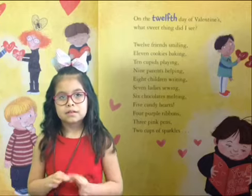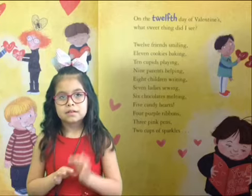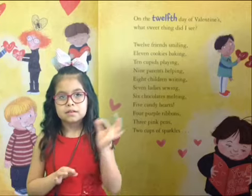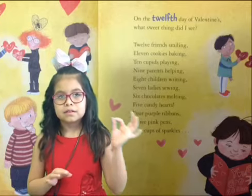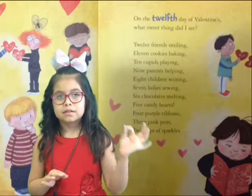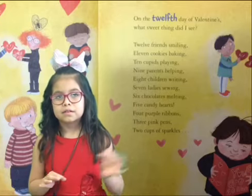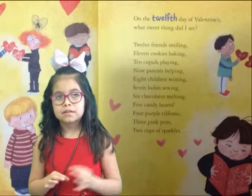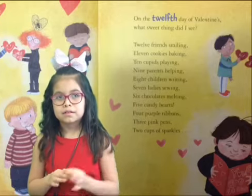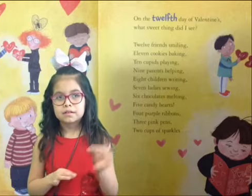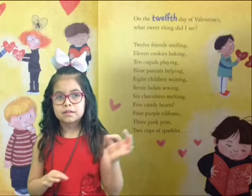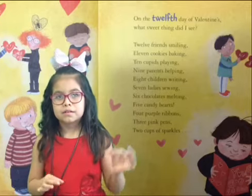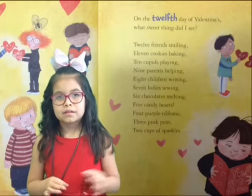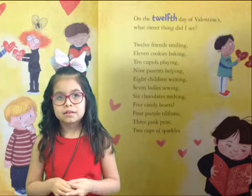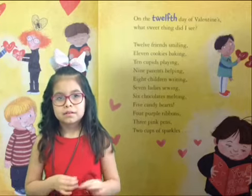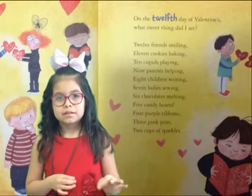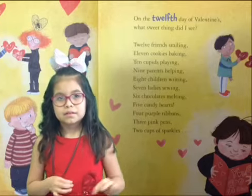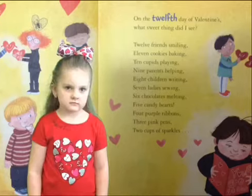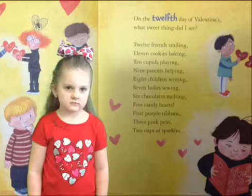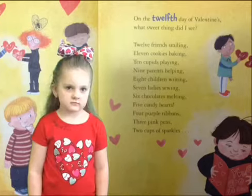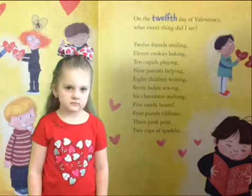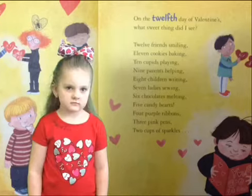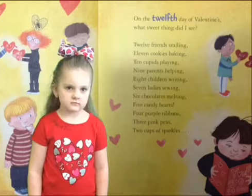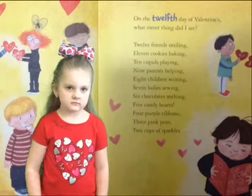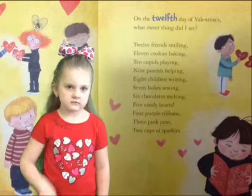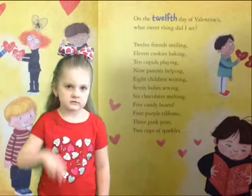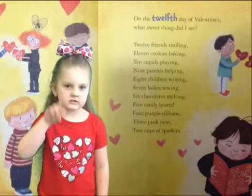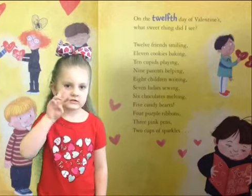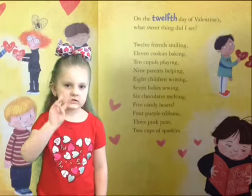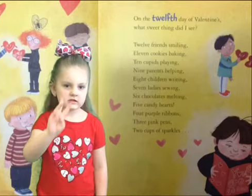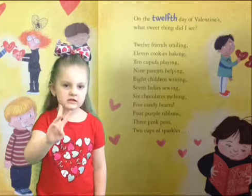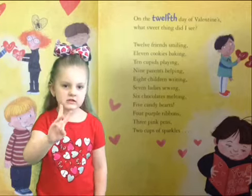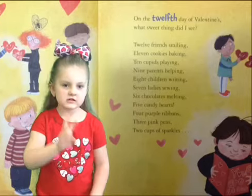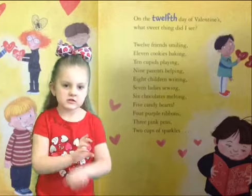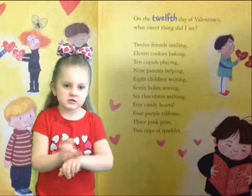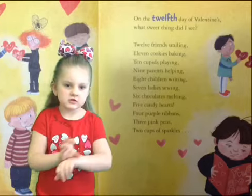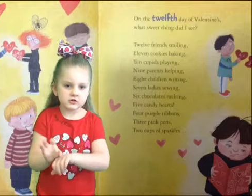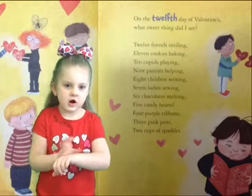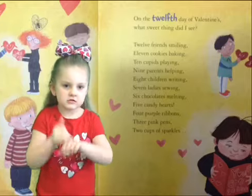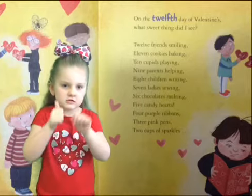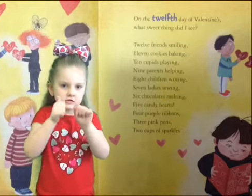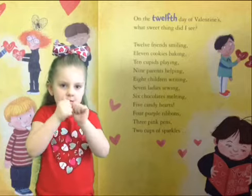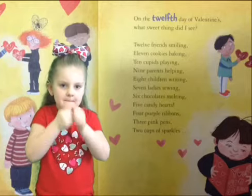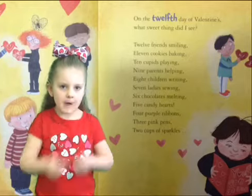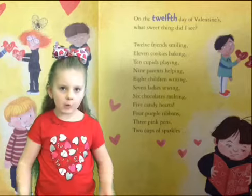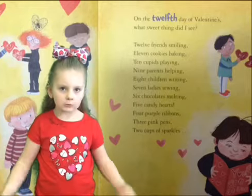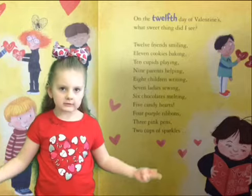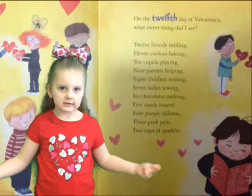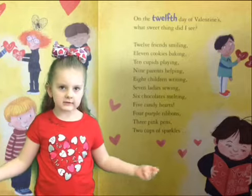six chocolate melting,